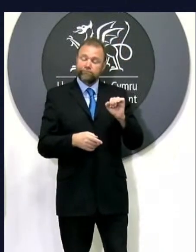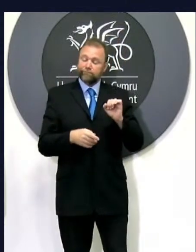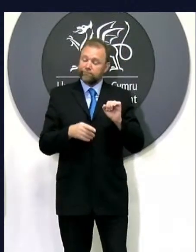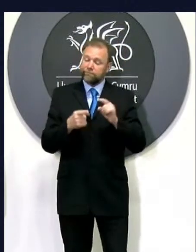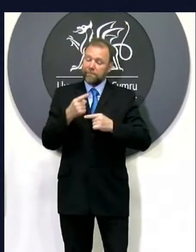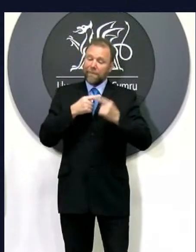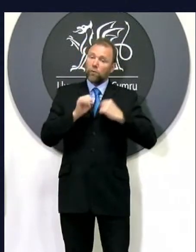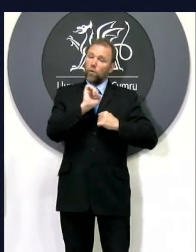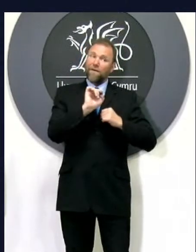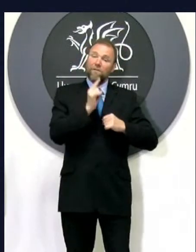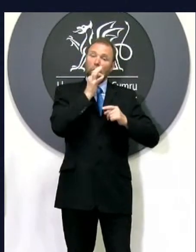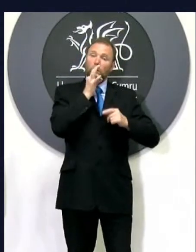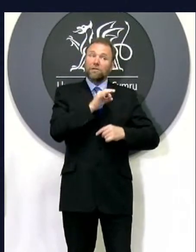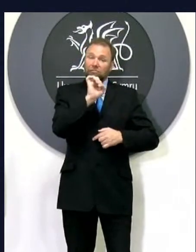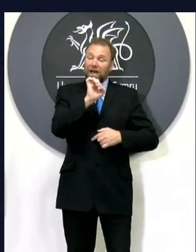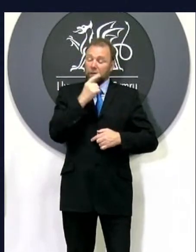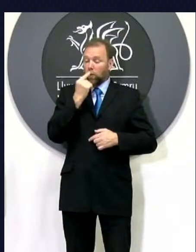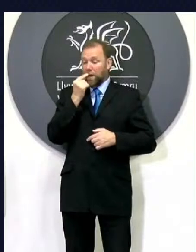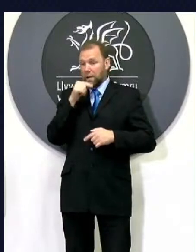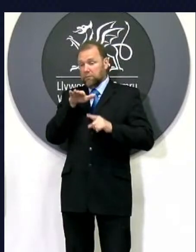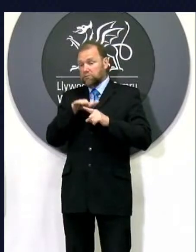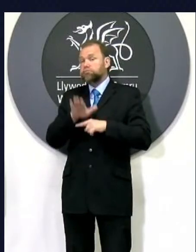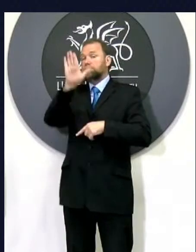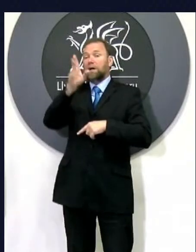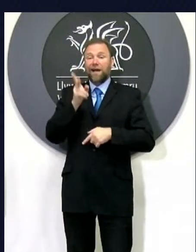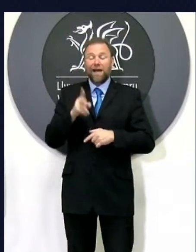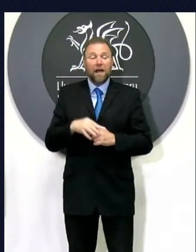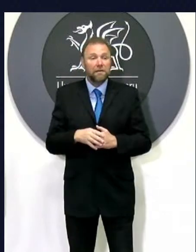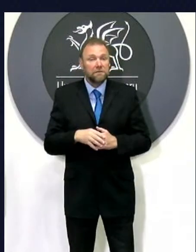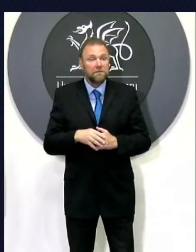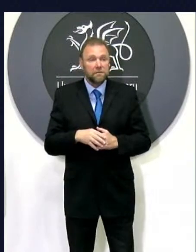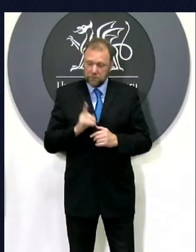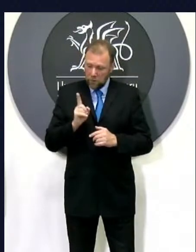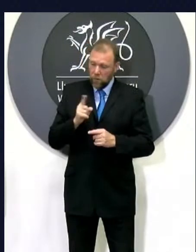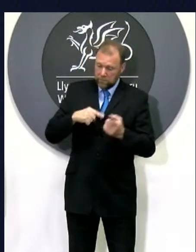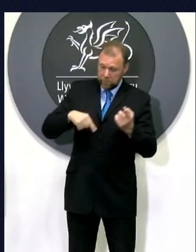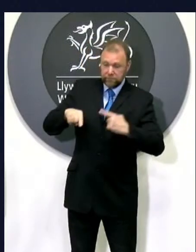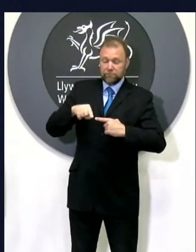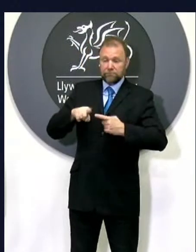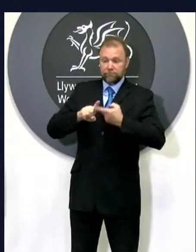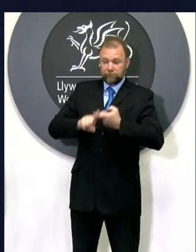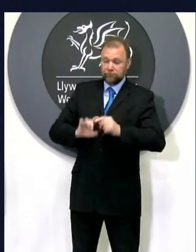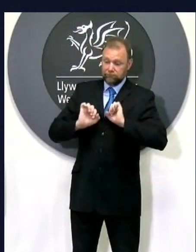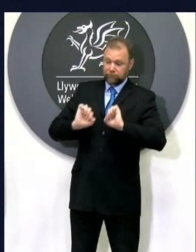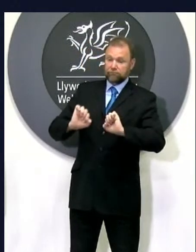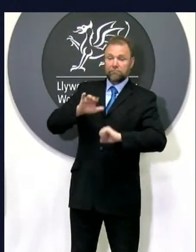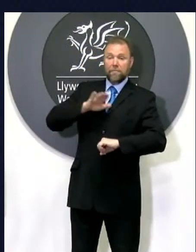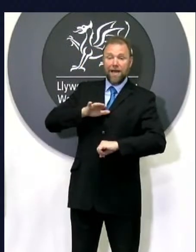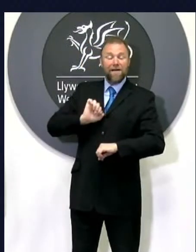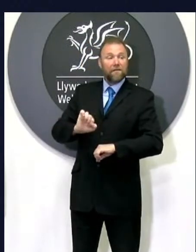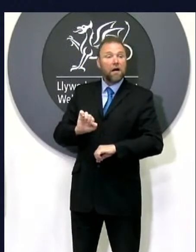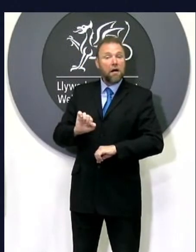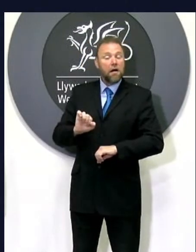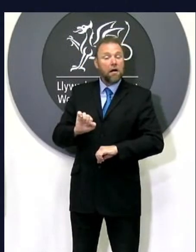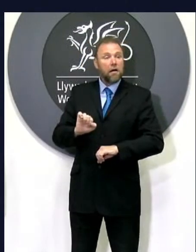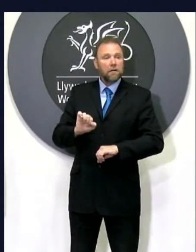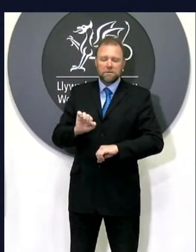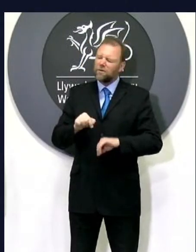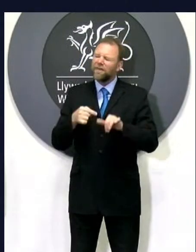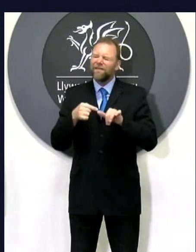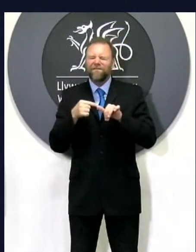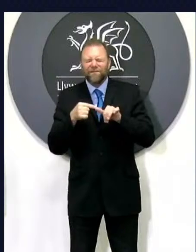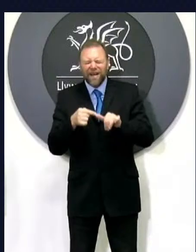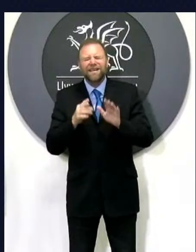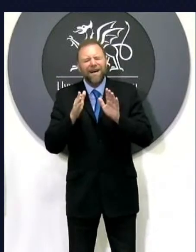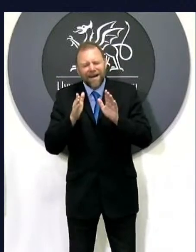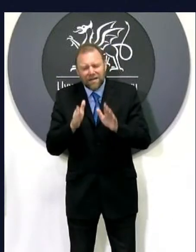viral resurgence can just come back. It hasn't gone away. It will come back, and it will bring back harm with it. So the advice really has to be to